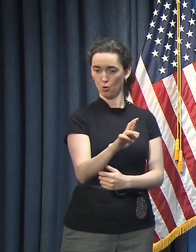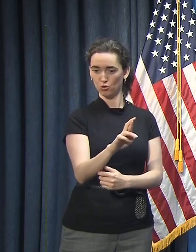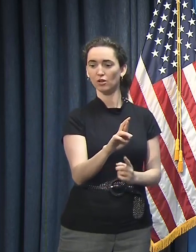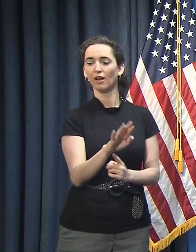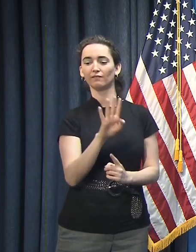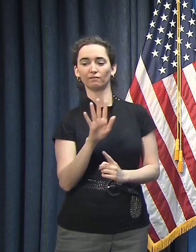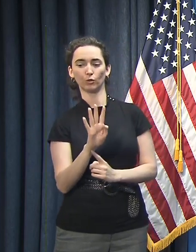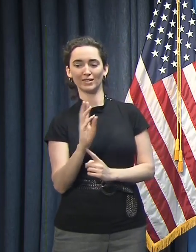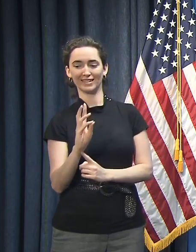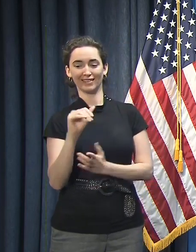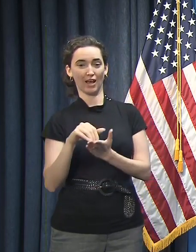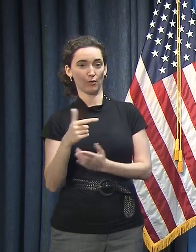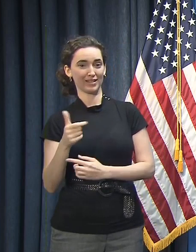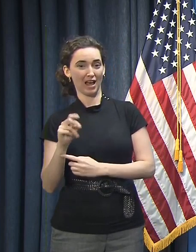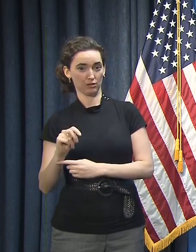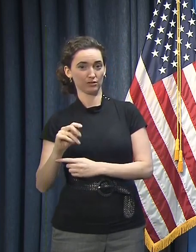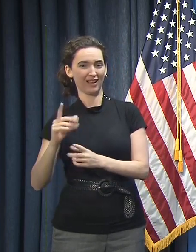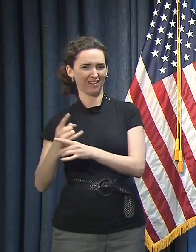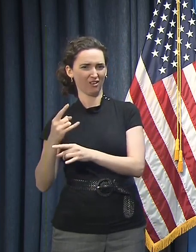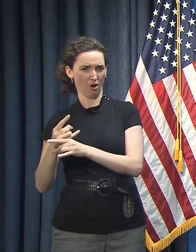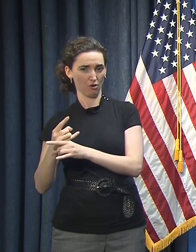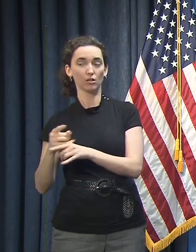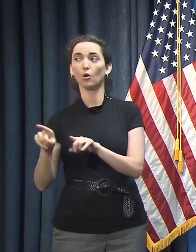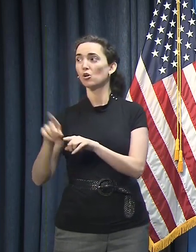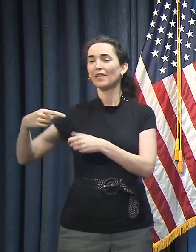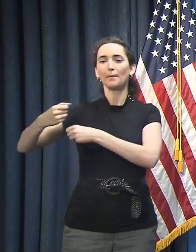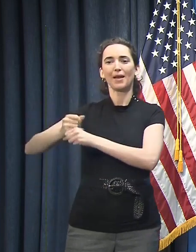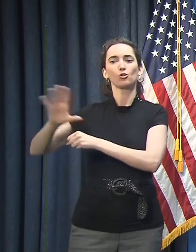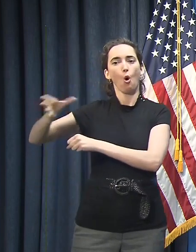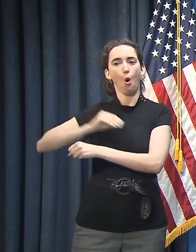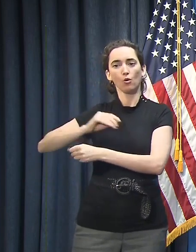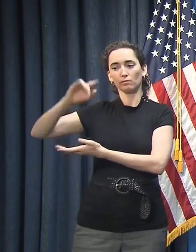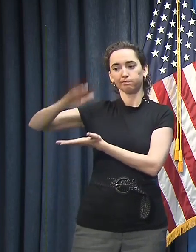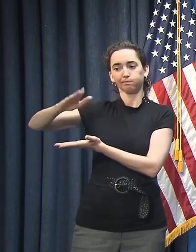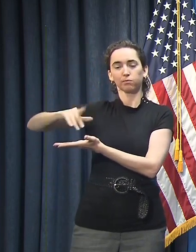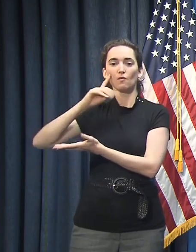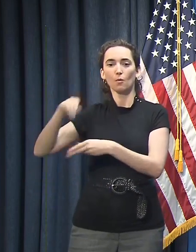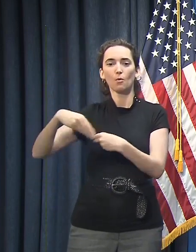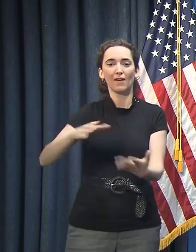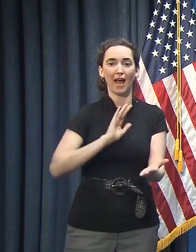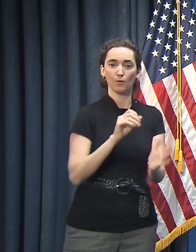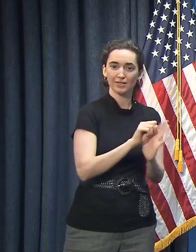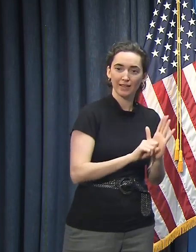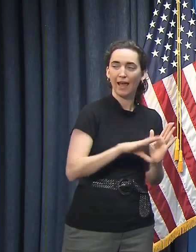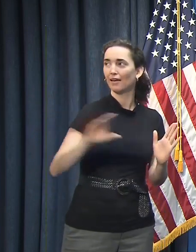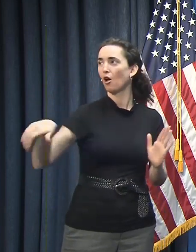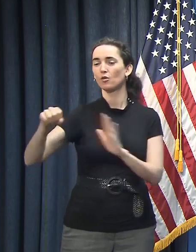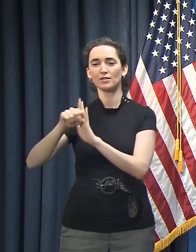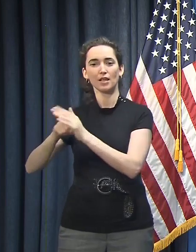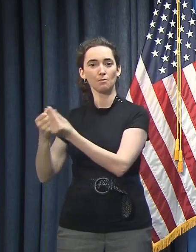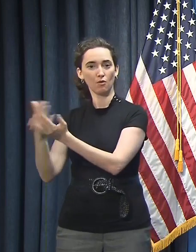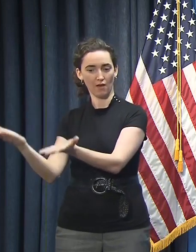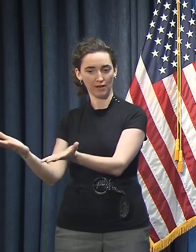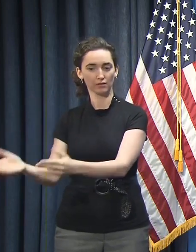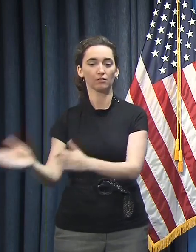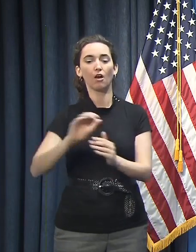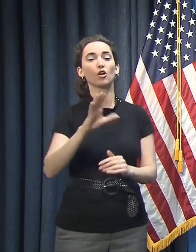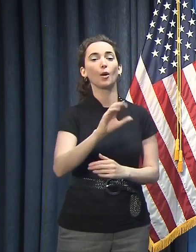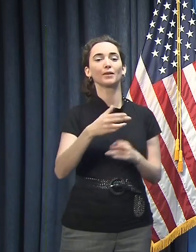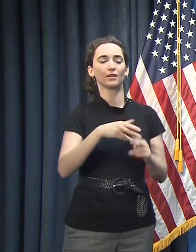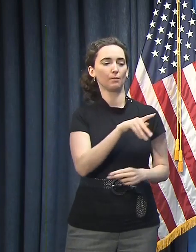alcohol. In addition, they've been manufacturing their own medical-grade sanitizer for our state and for other states who need them. Procter &